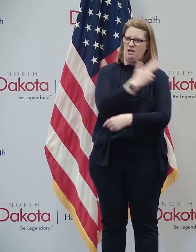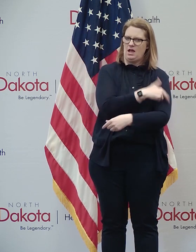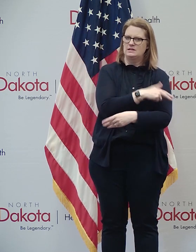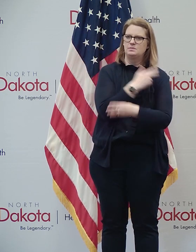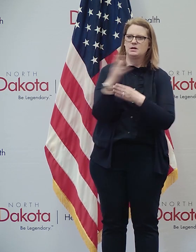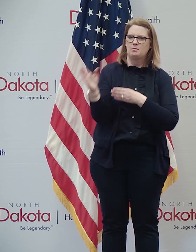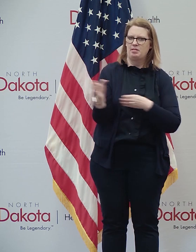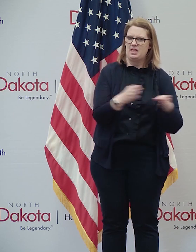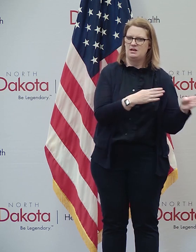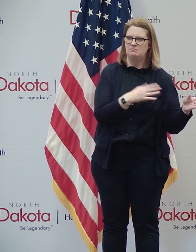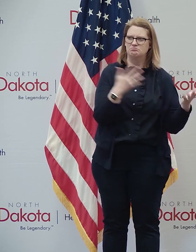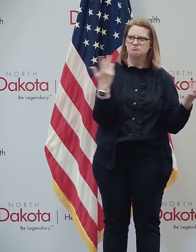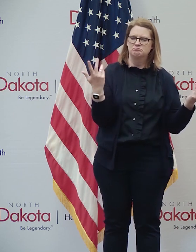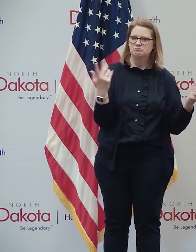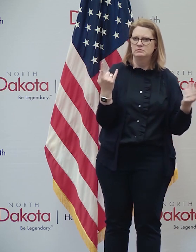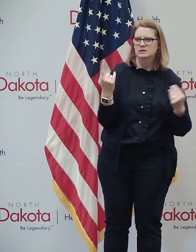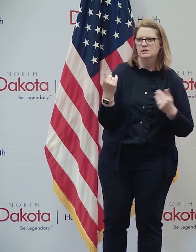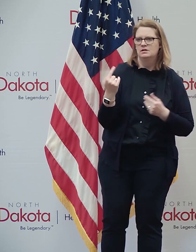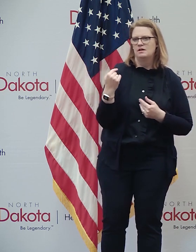not.